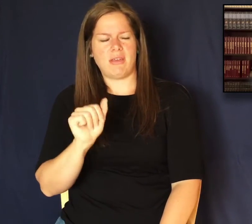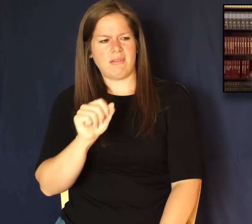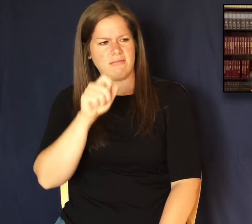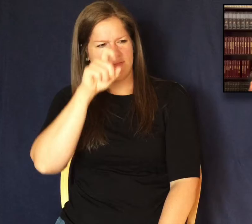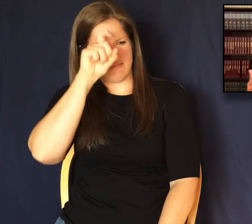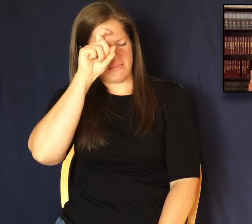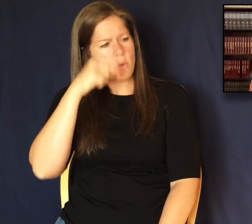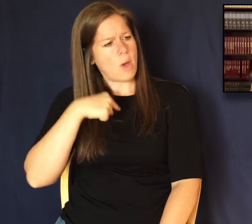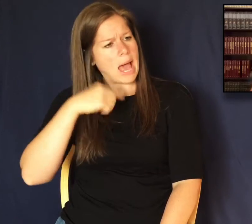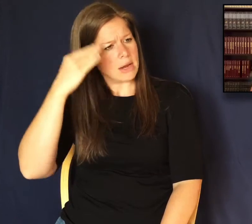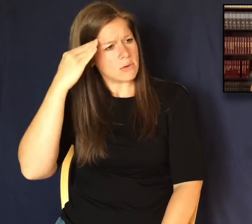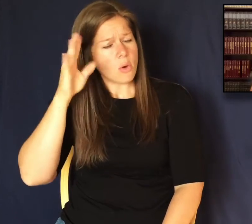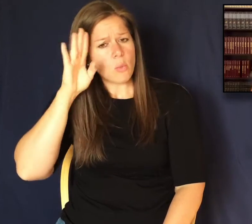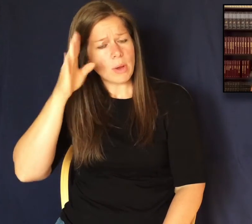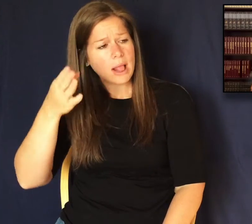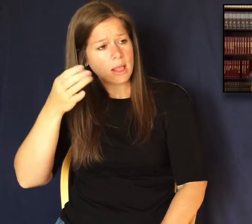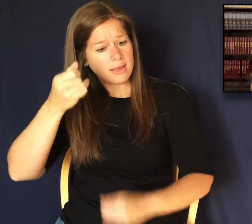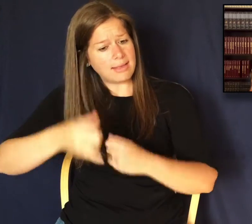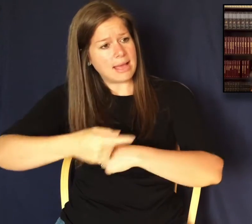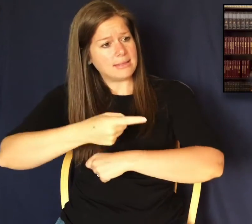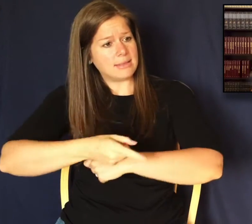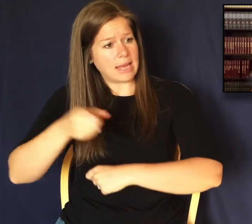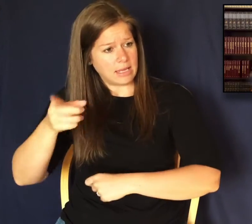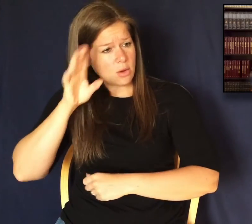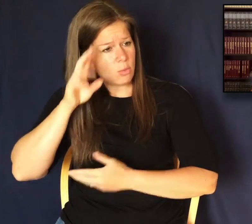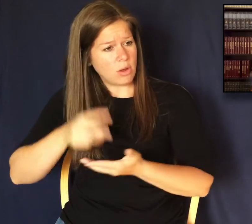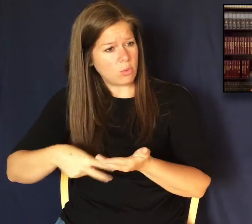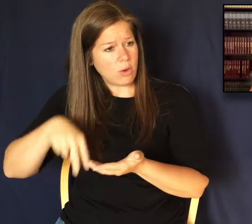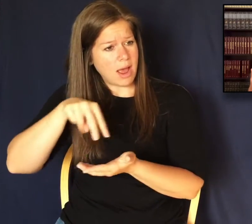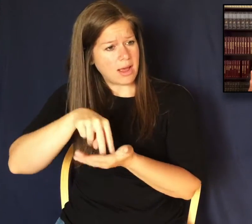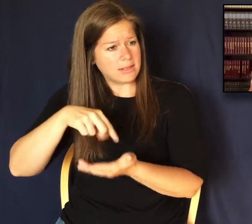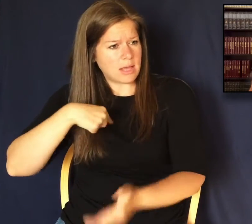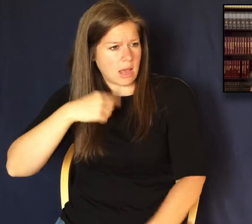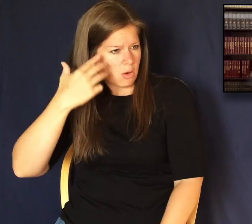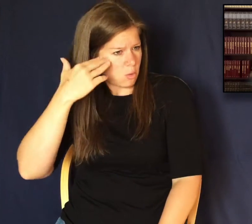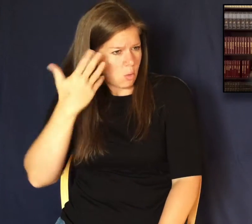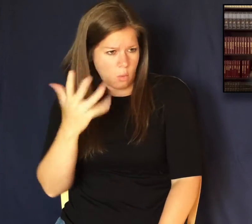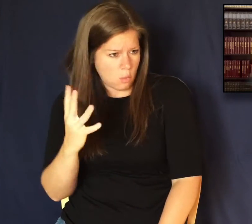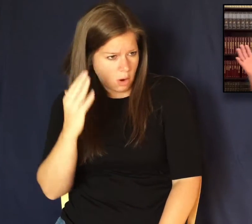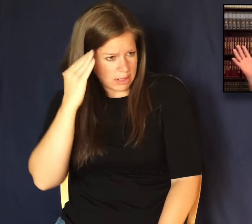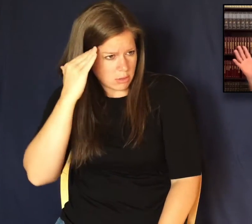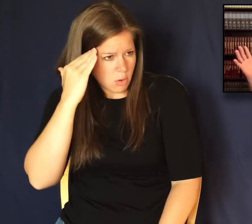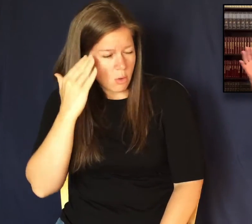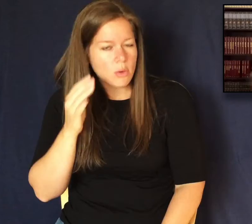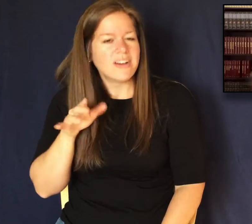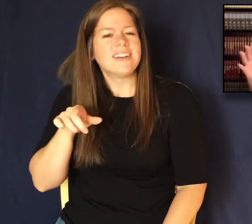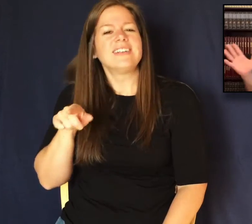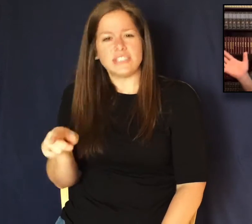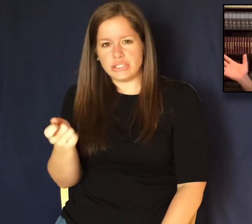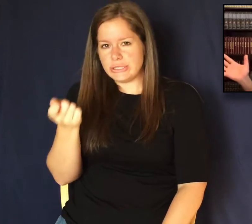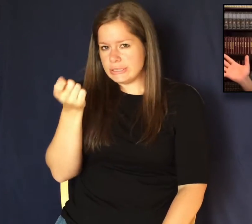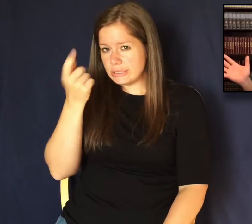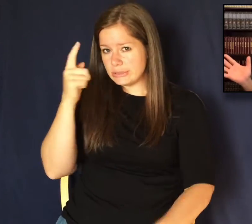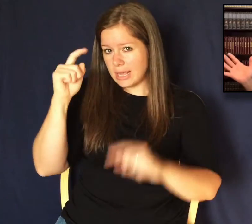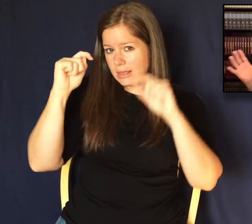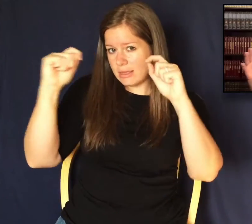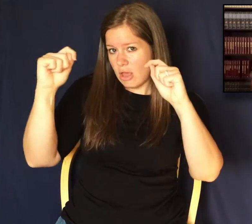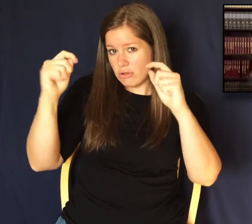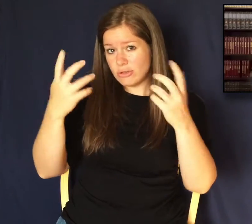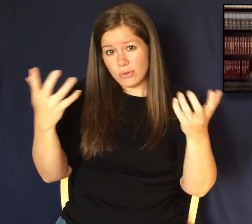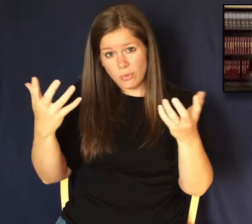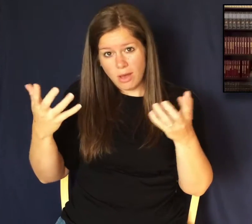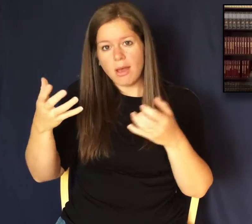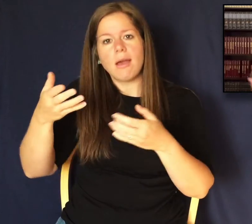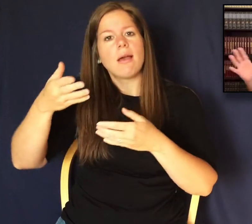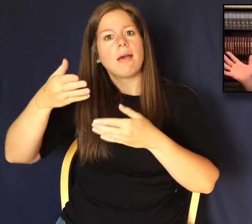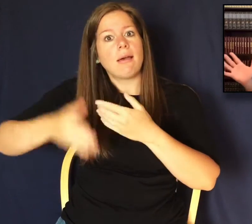in the resurrection on the last day. See, Martha had a theological understanding that her brother would rise one day in that final resurrection,